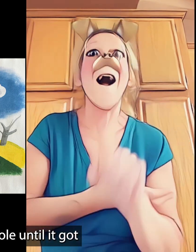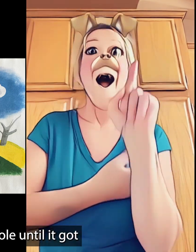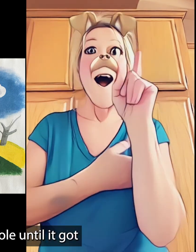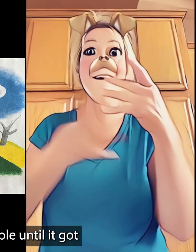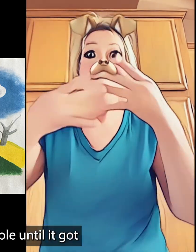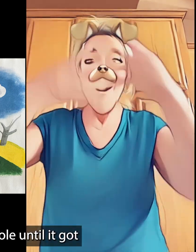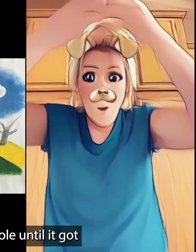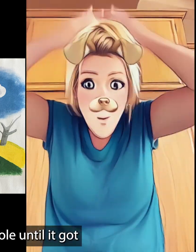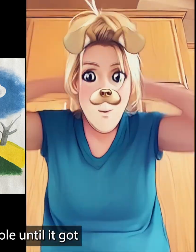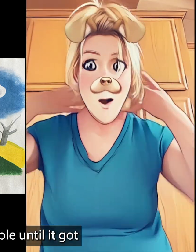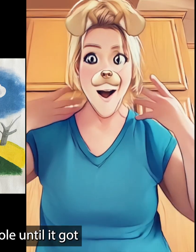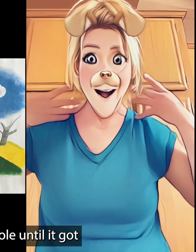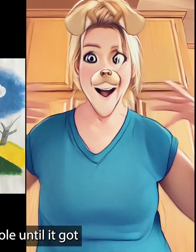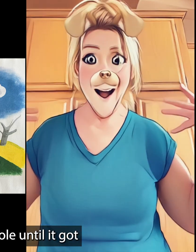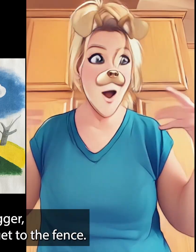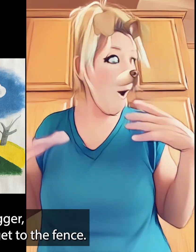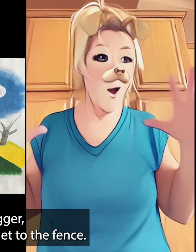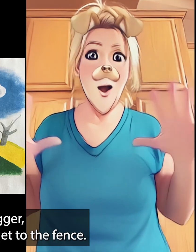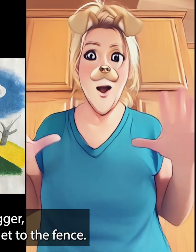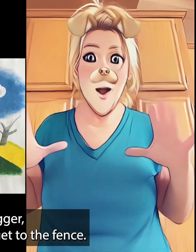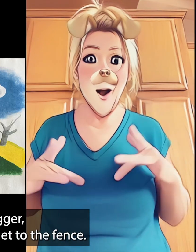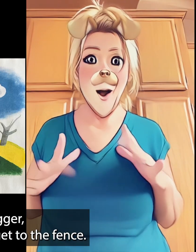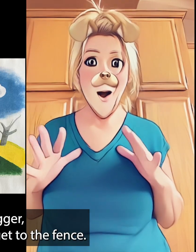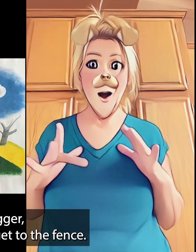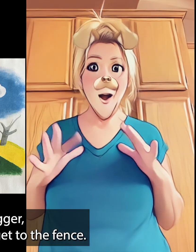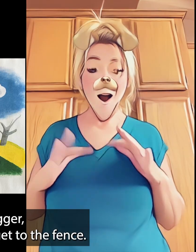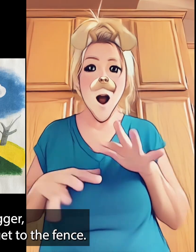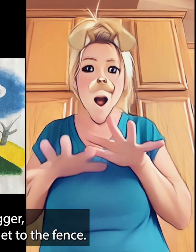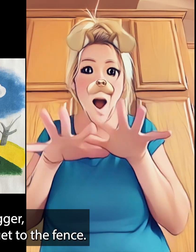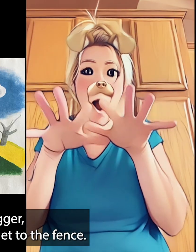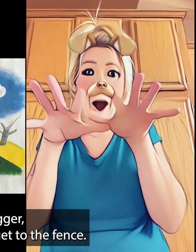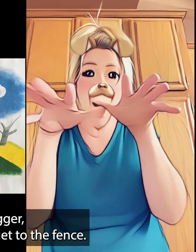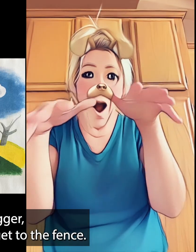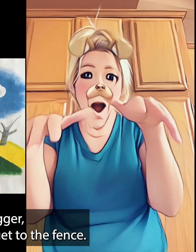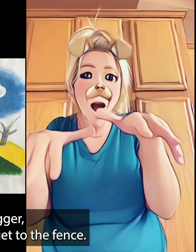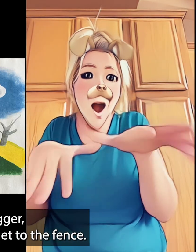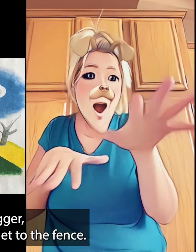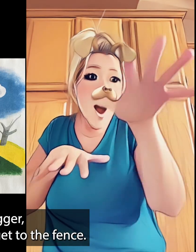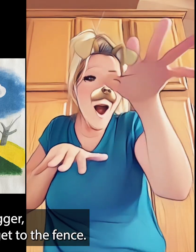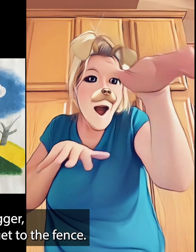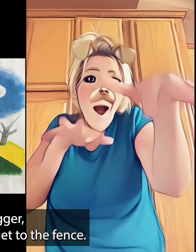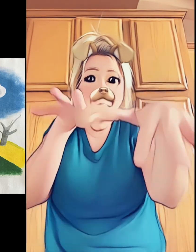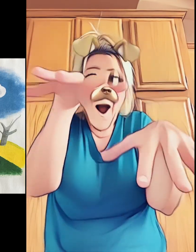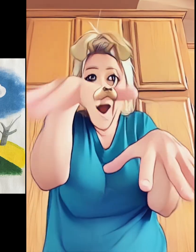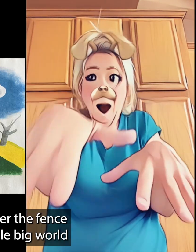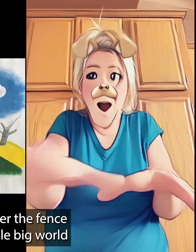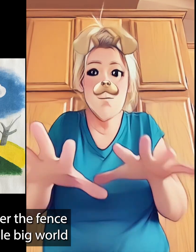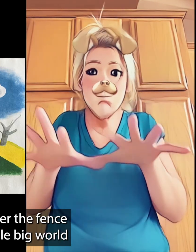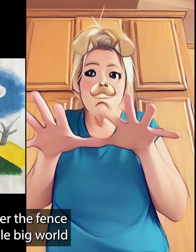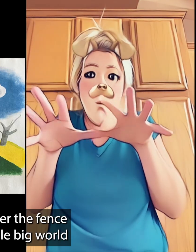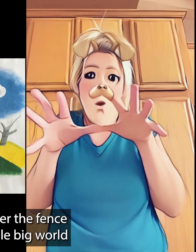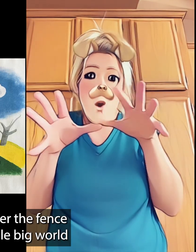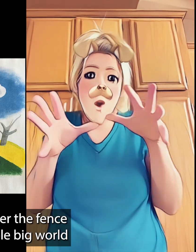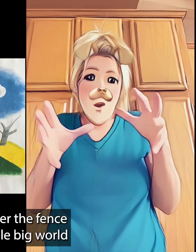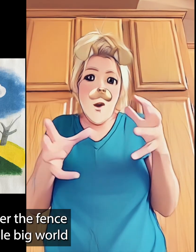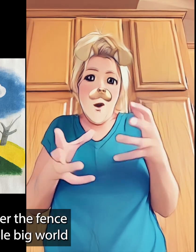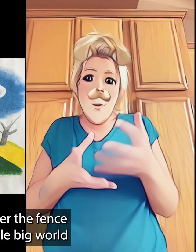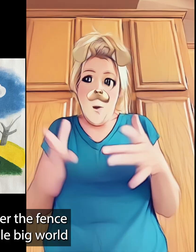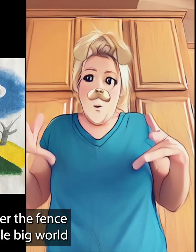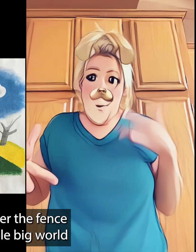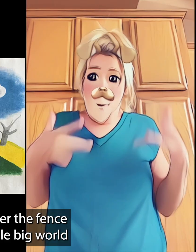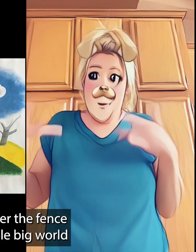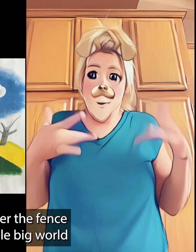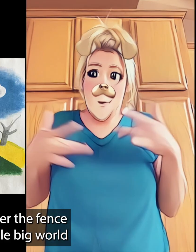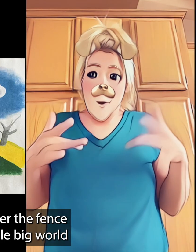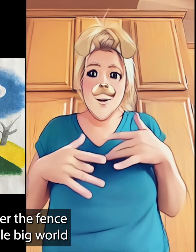They decided to dig a hole until it got bigger and bigger, big enough for them to get through the fence. Their heads went under the fence and